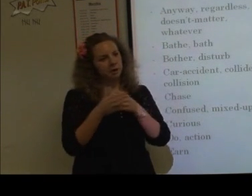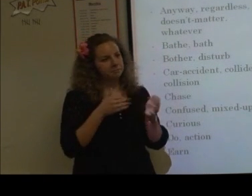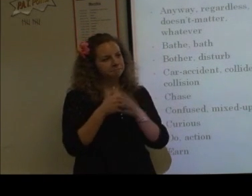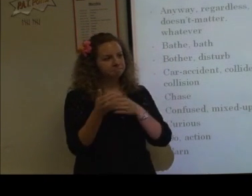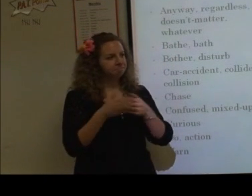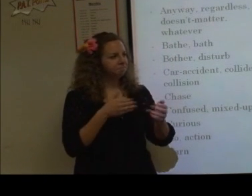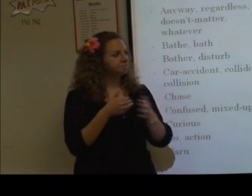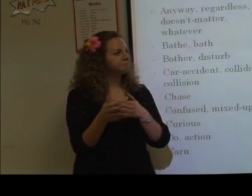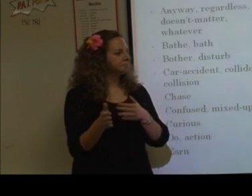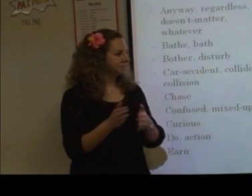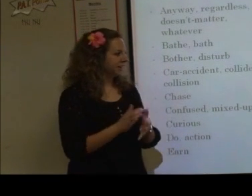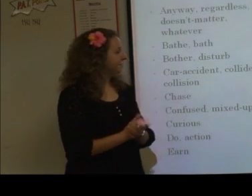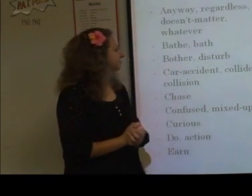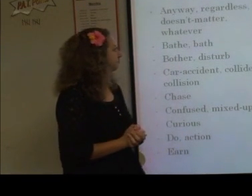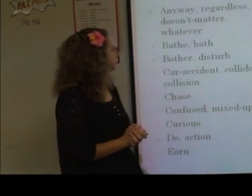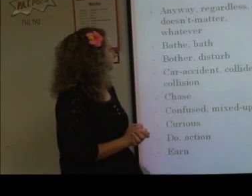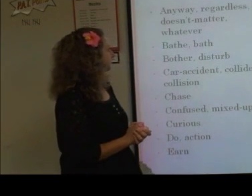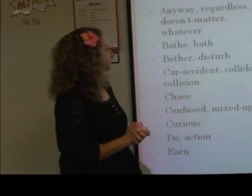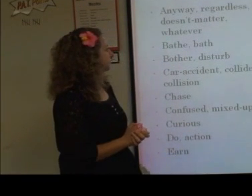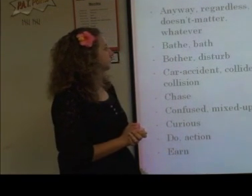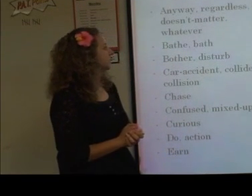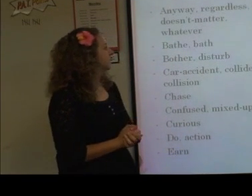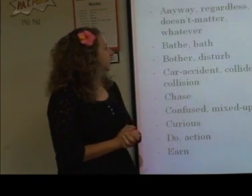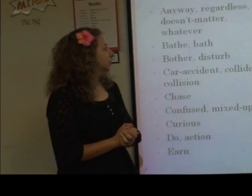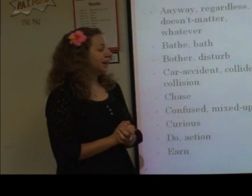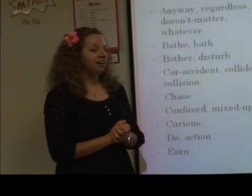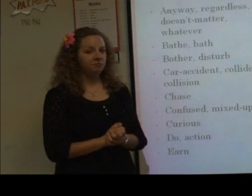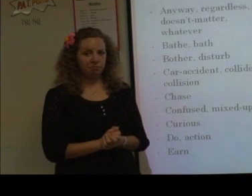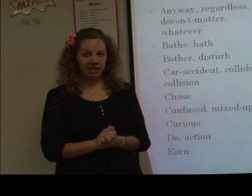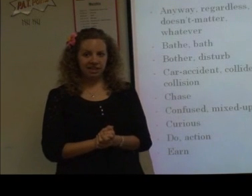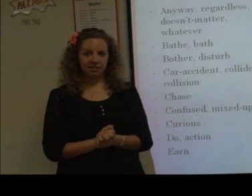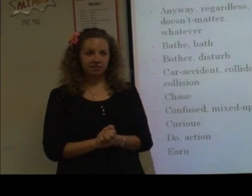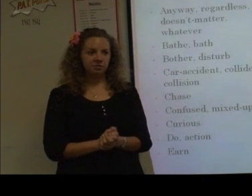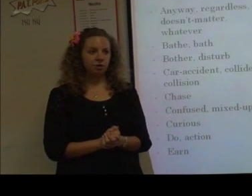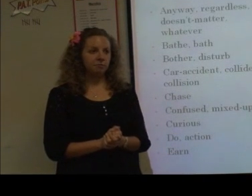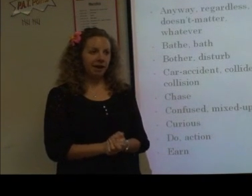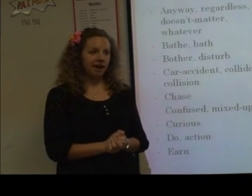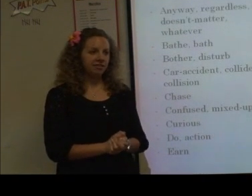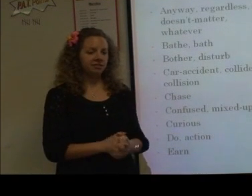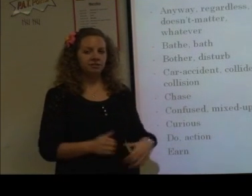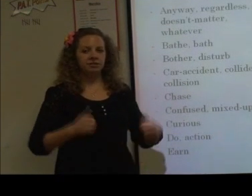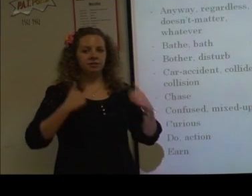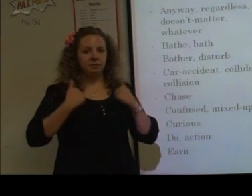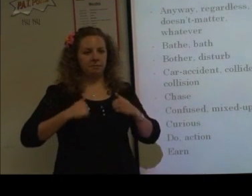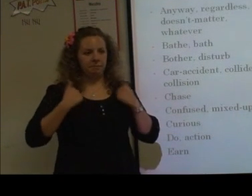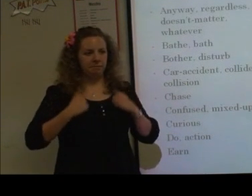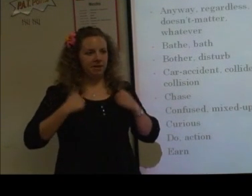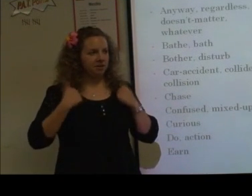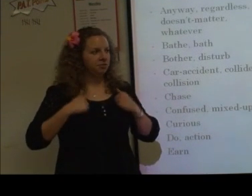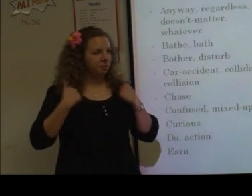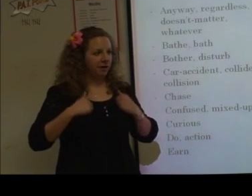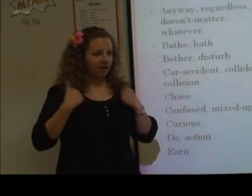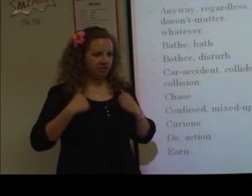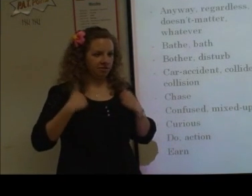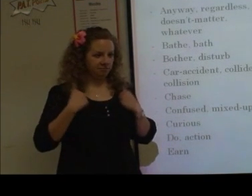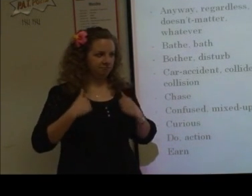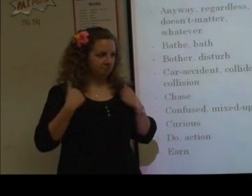matter. Okay. And then we have bathe or bath. Bathe or bath.